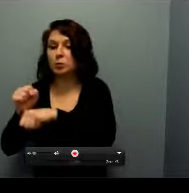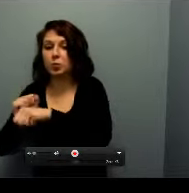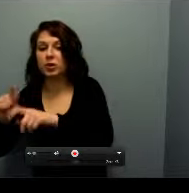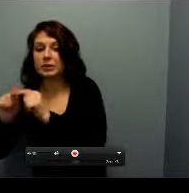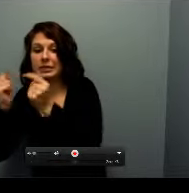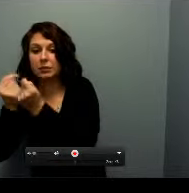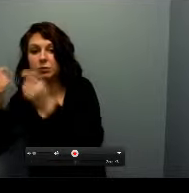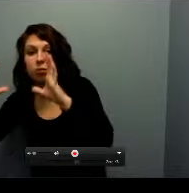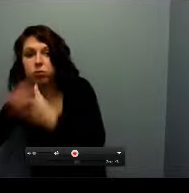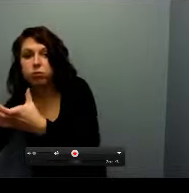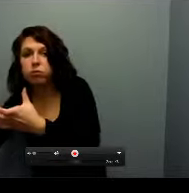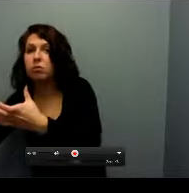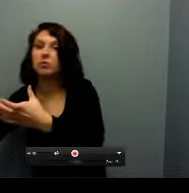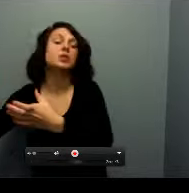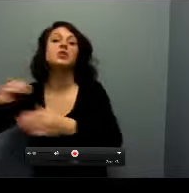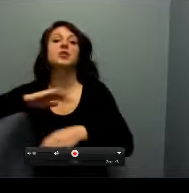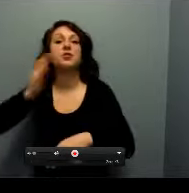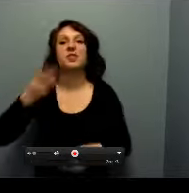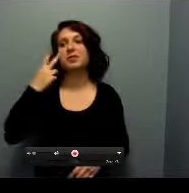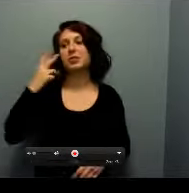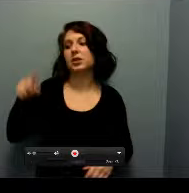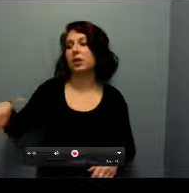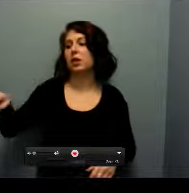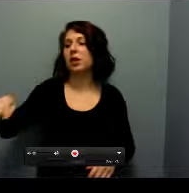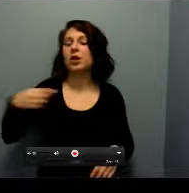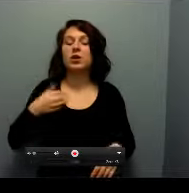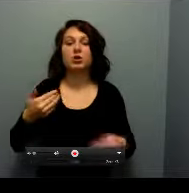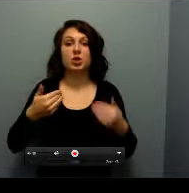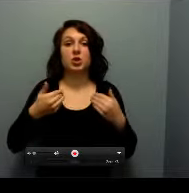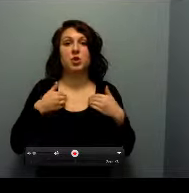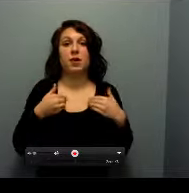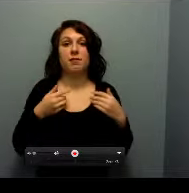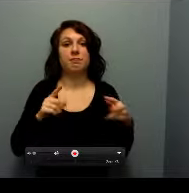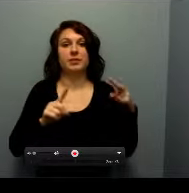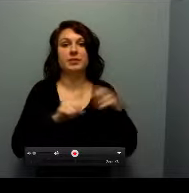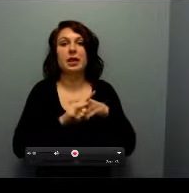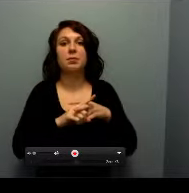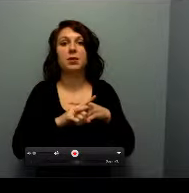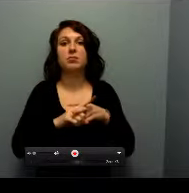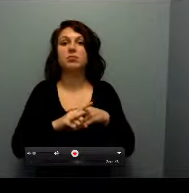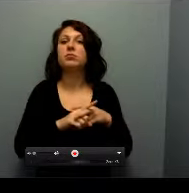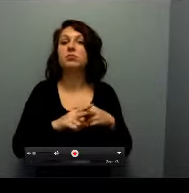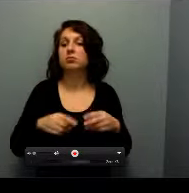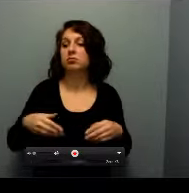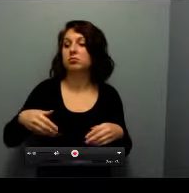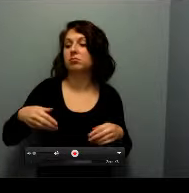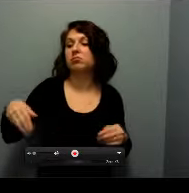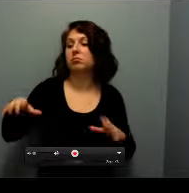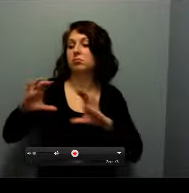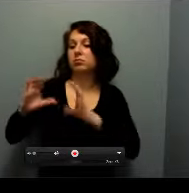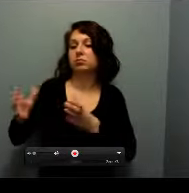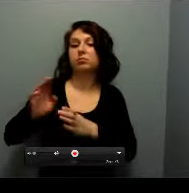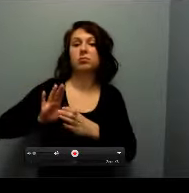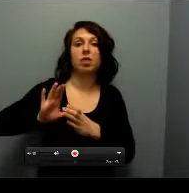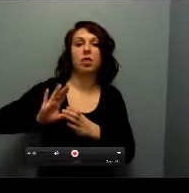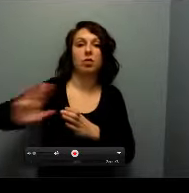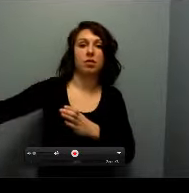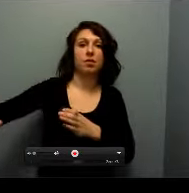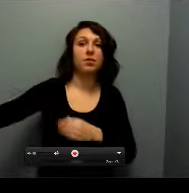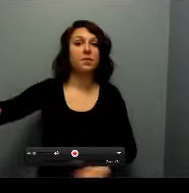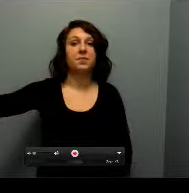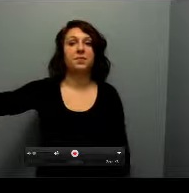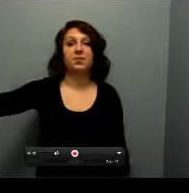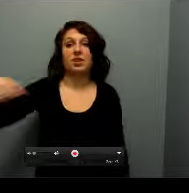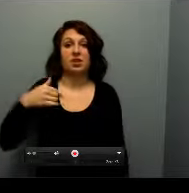So you make an assignment, and people go off and do it. But if you're not involved or you're not observing, you have no